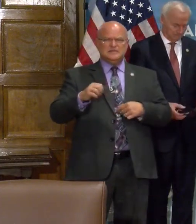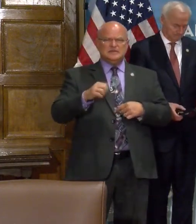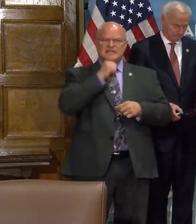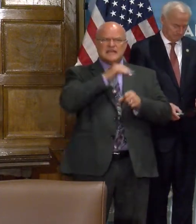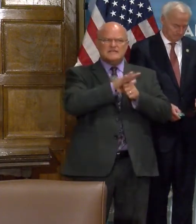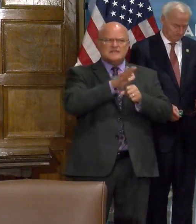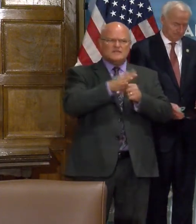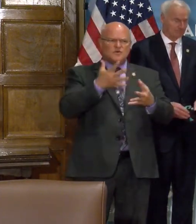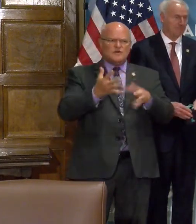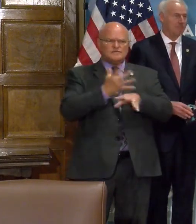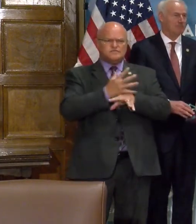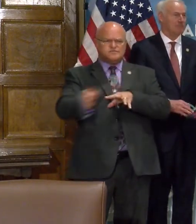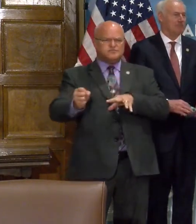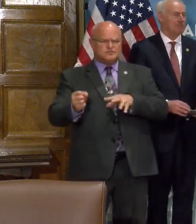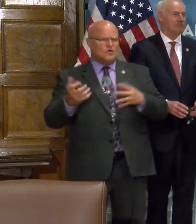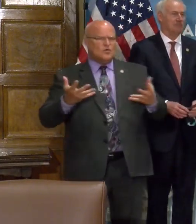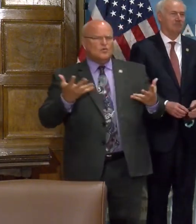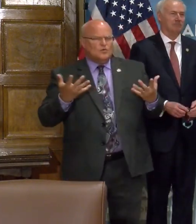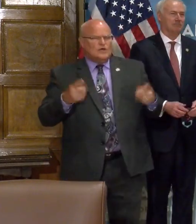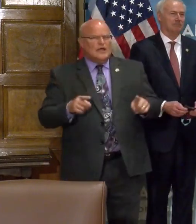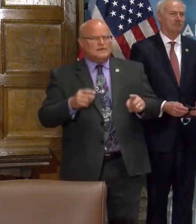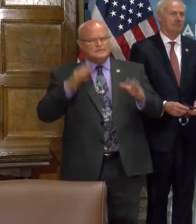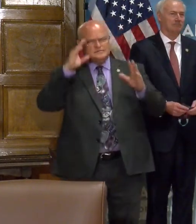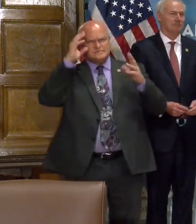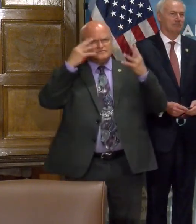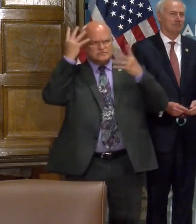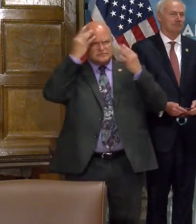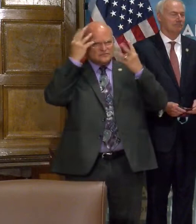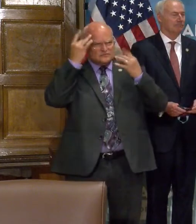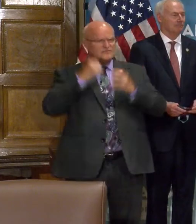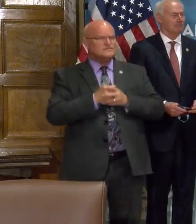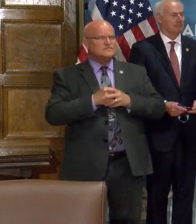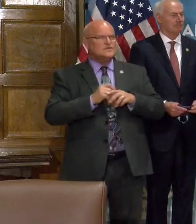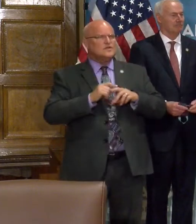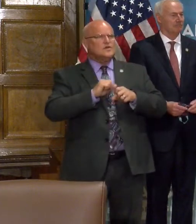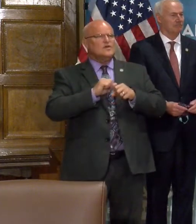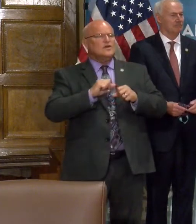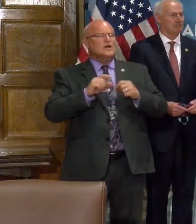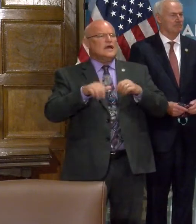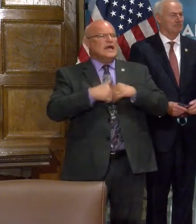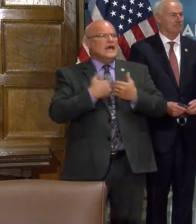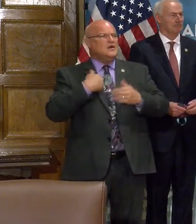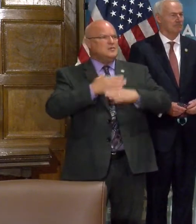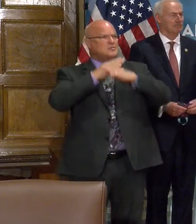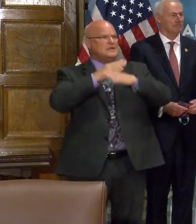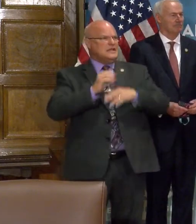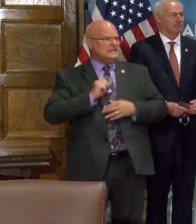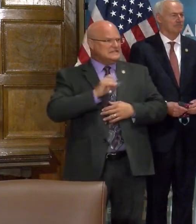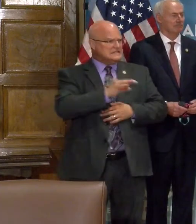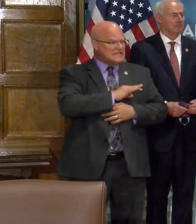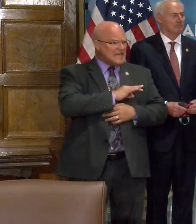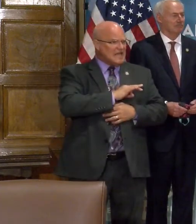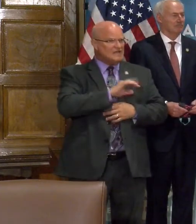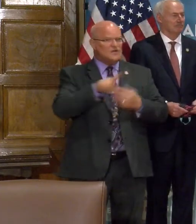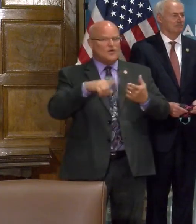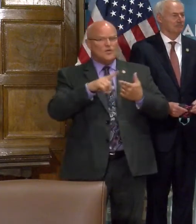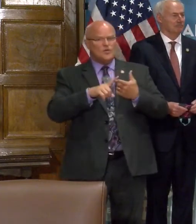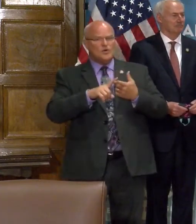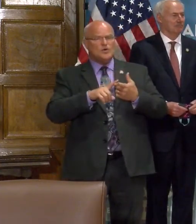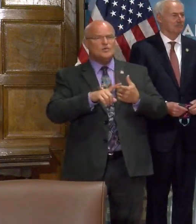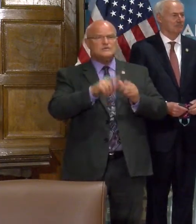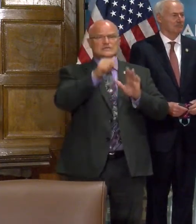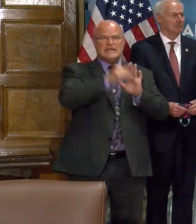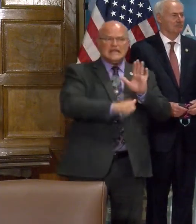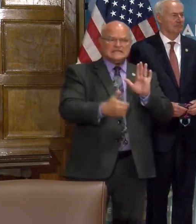what happens if things continue to grow in terms of volumes with COVID-19, and how do we protect our staff, and when we start doing elective cases,